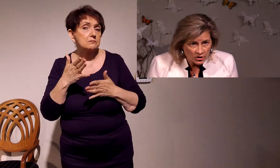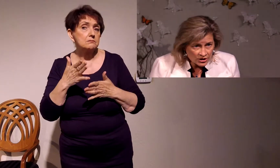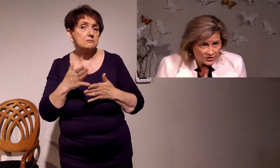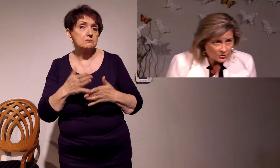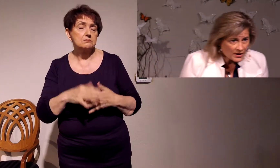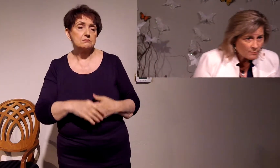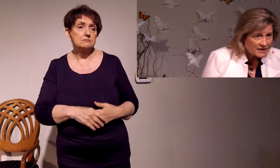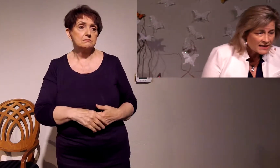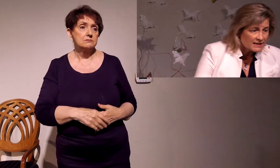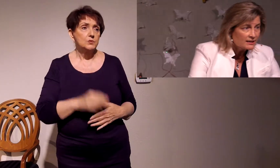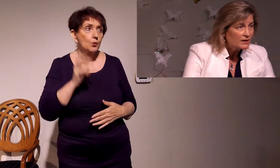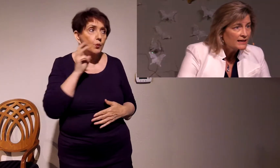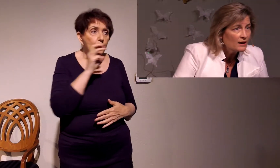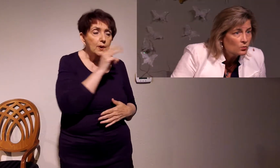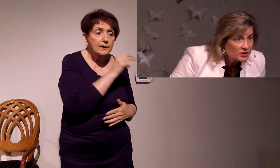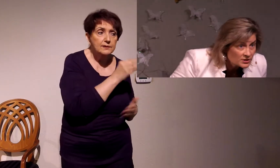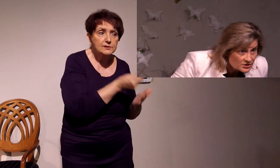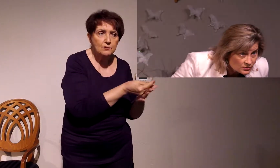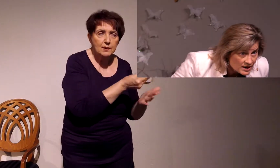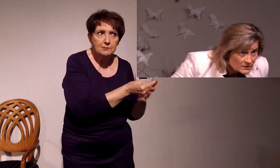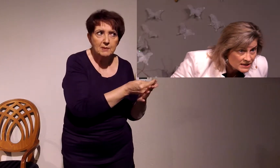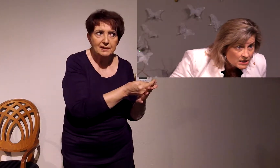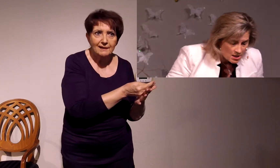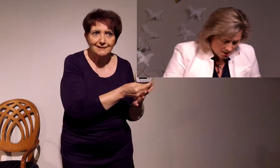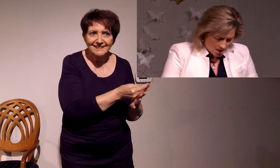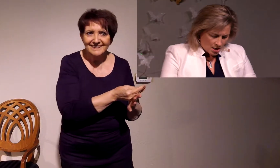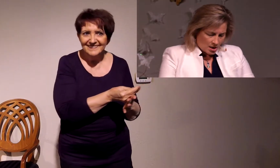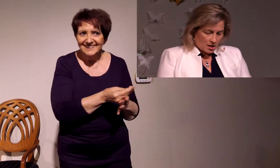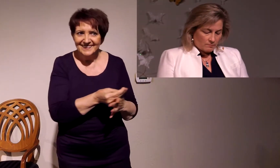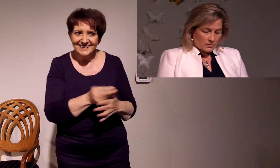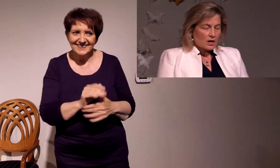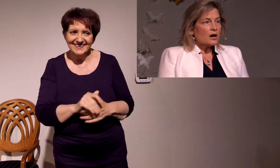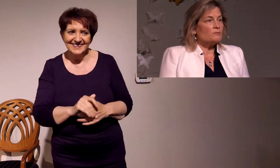little weirdness around money. Anybody got weirdness around money?